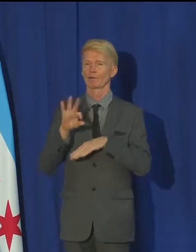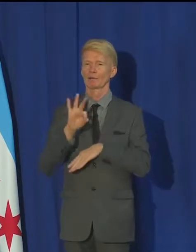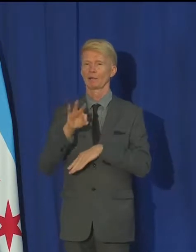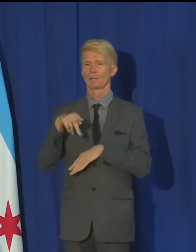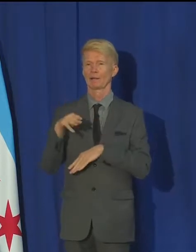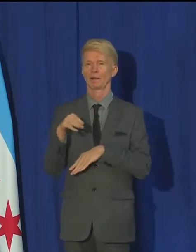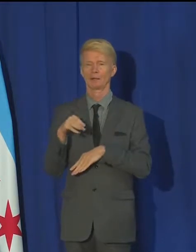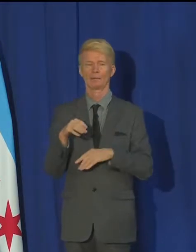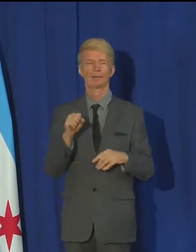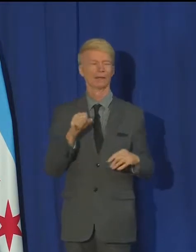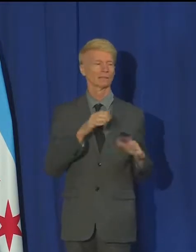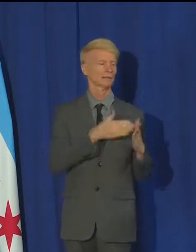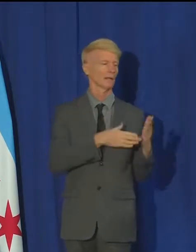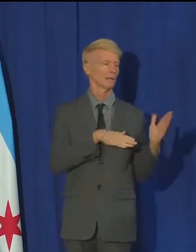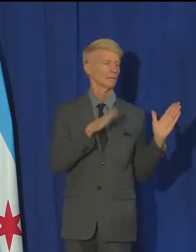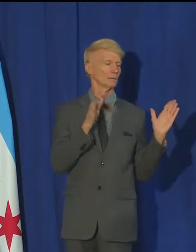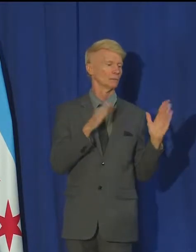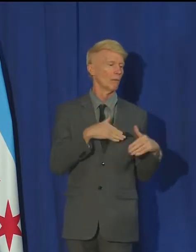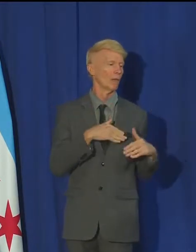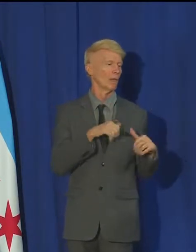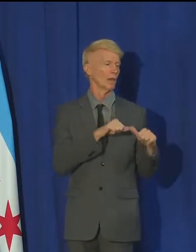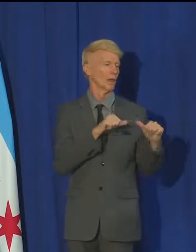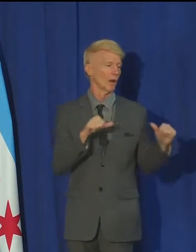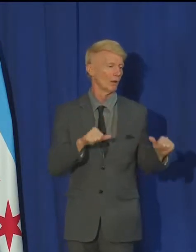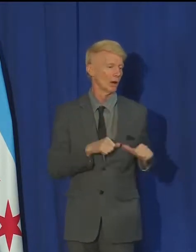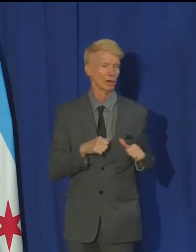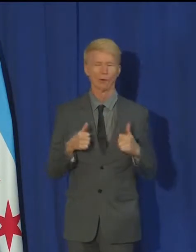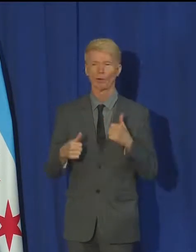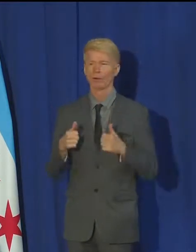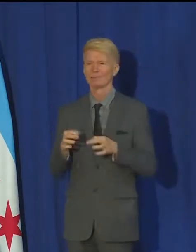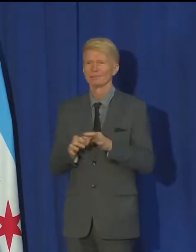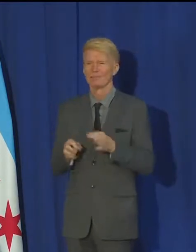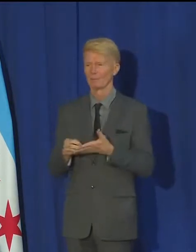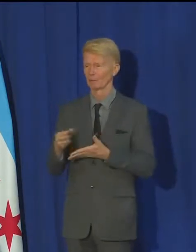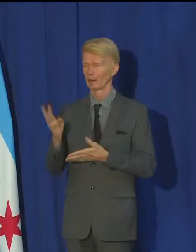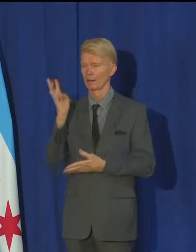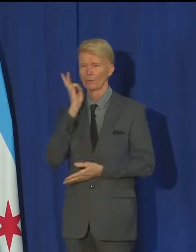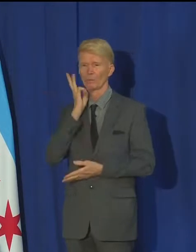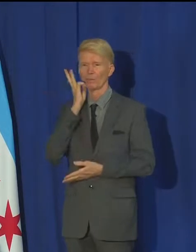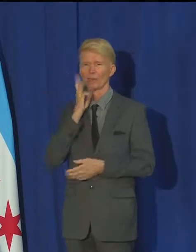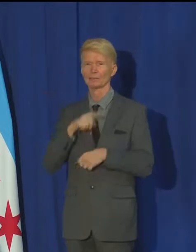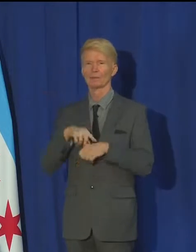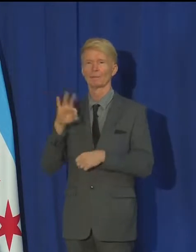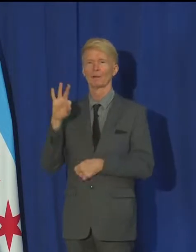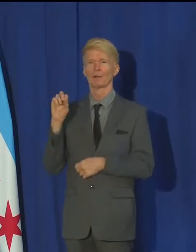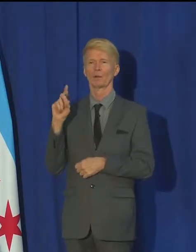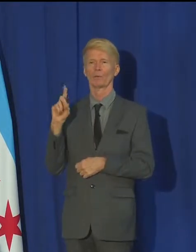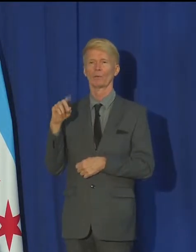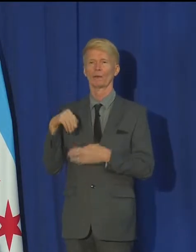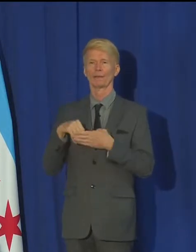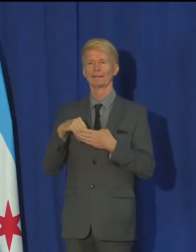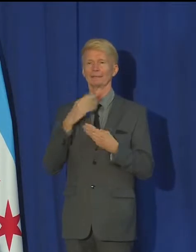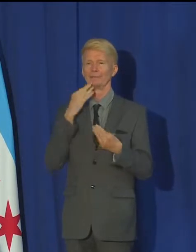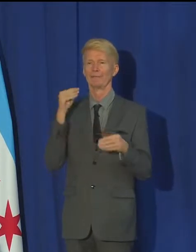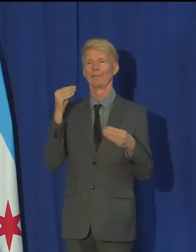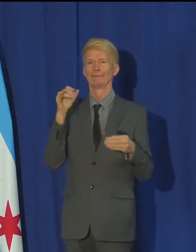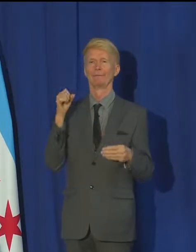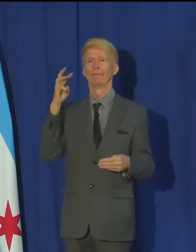with a bad history, but something as simple as trying to buy a bottle of wine for dinner at 9:01 p.m. at your neighborhood